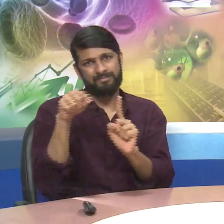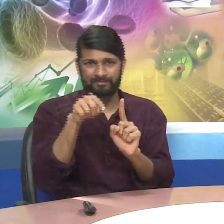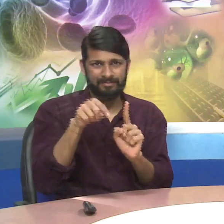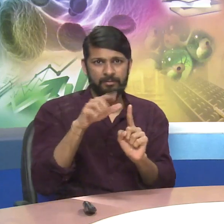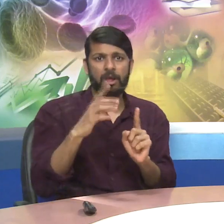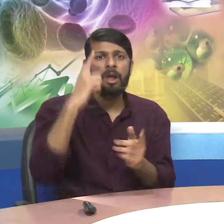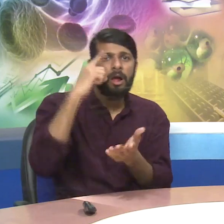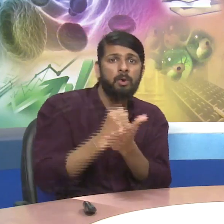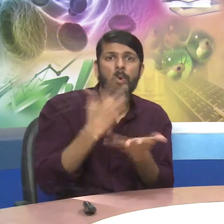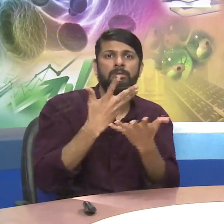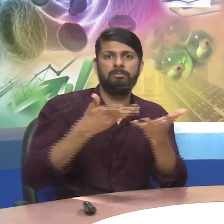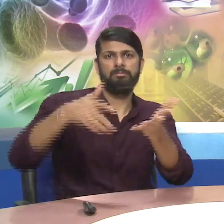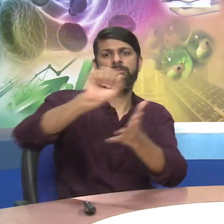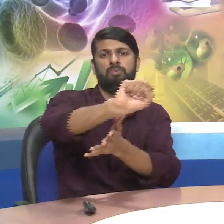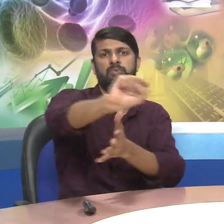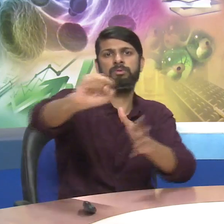in the directive principles.